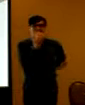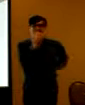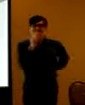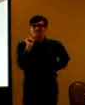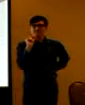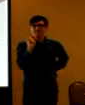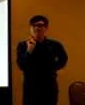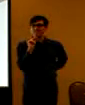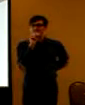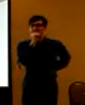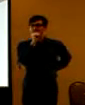No.